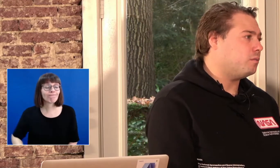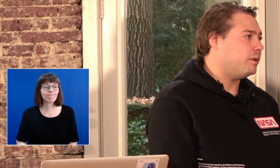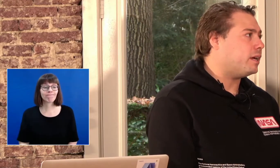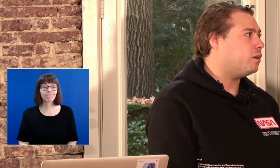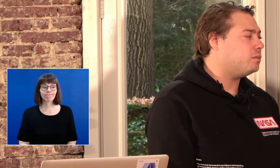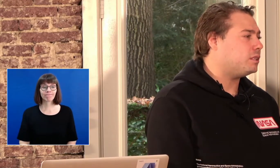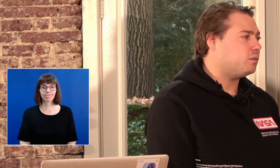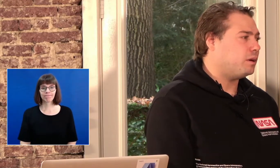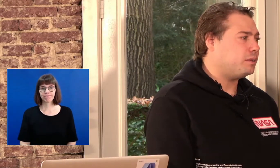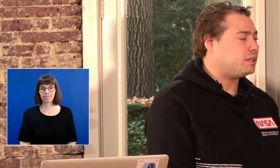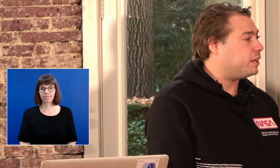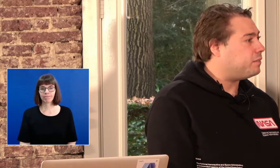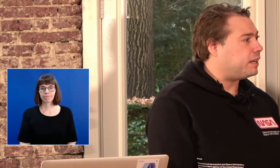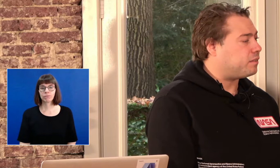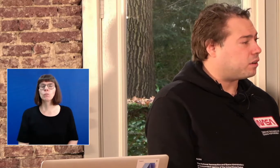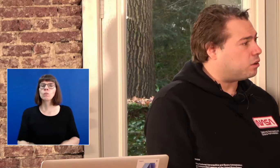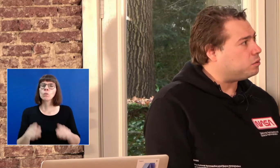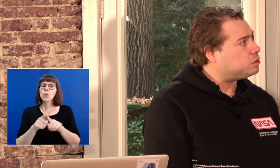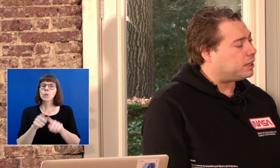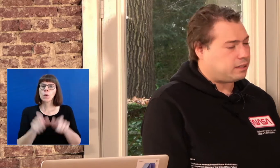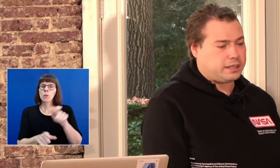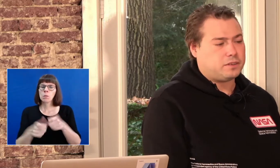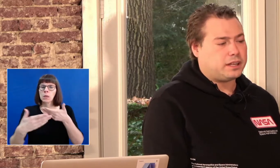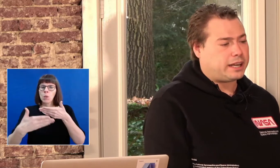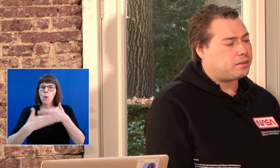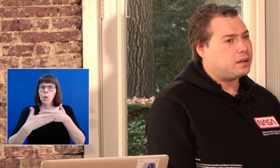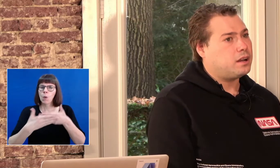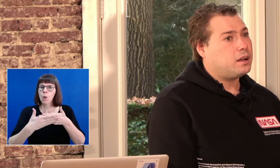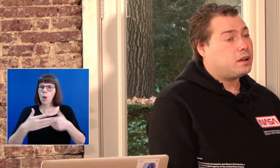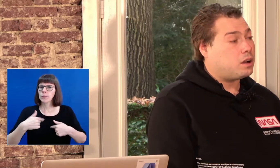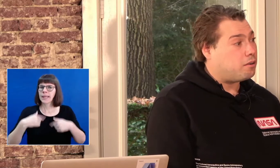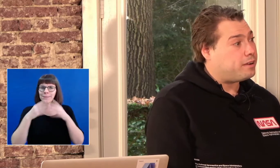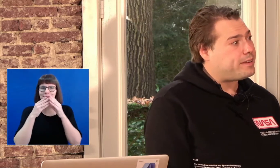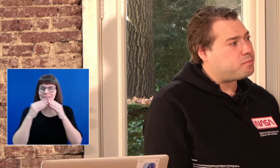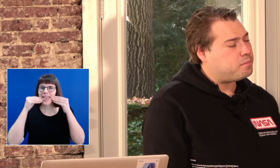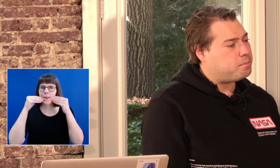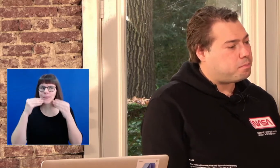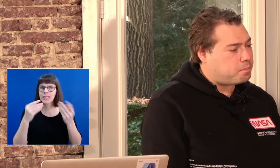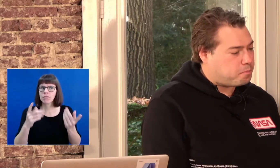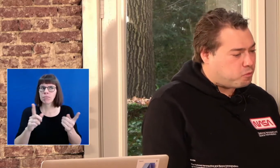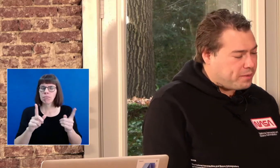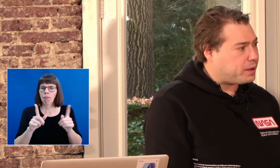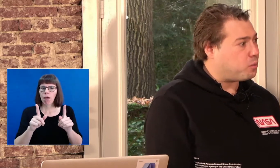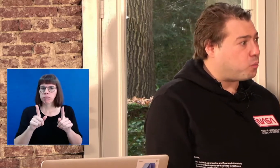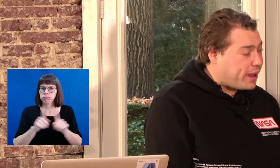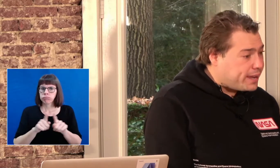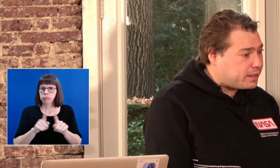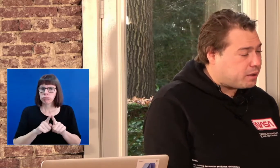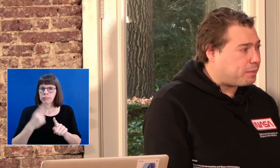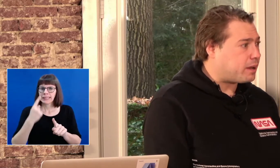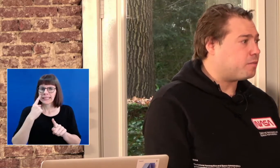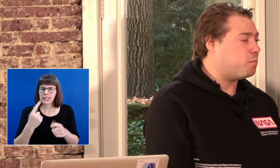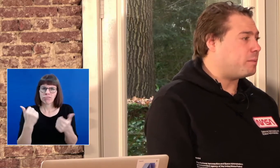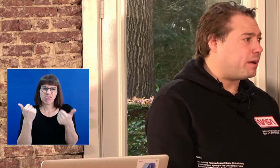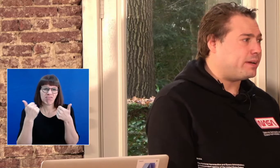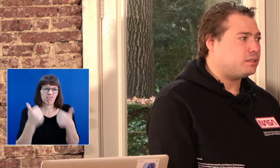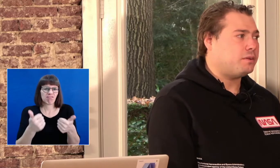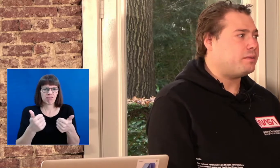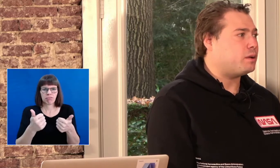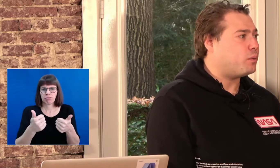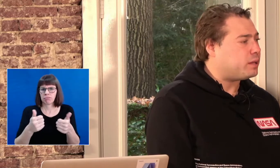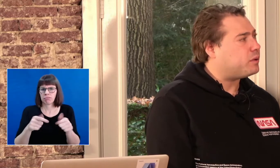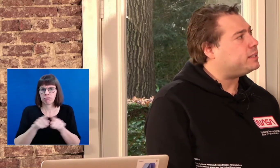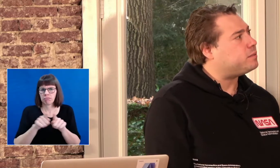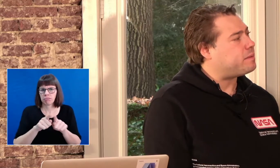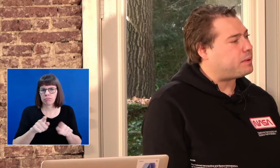my really closest surroundings, I even have a coach, and even I have a very, very great backup from my parents, a